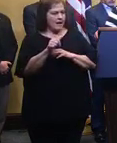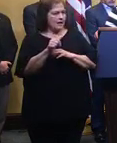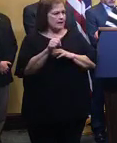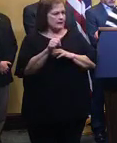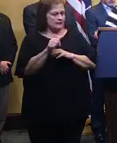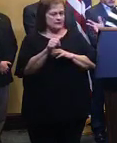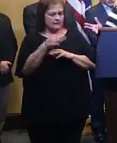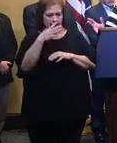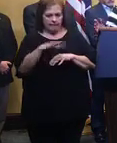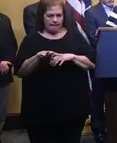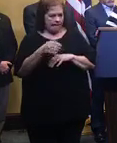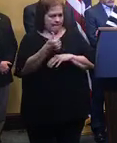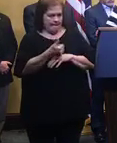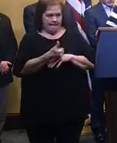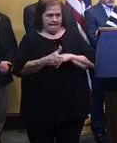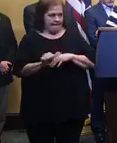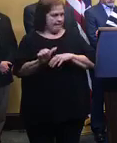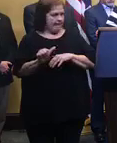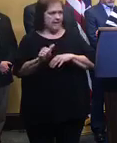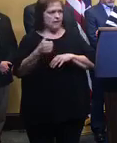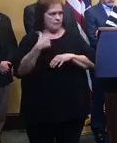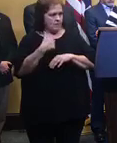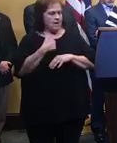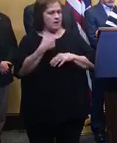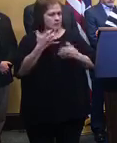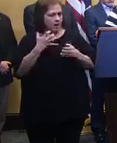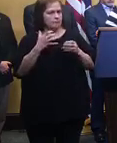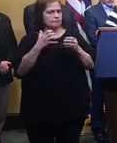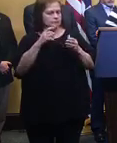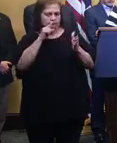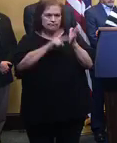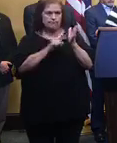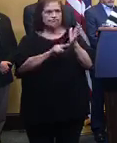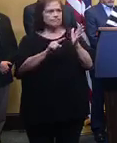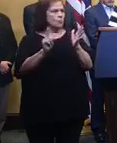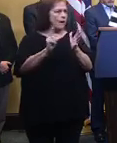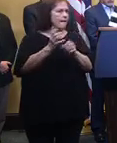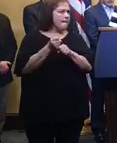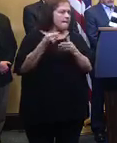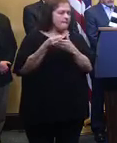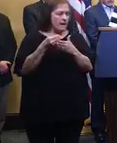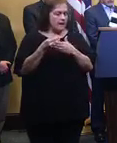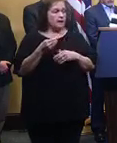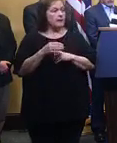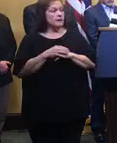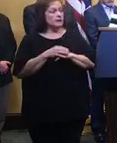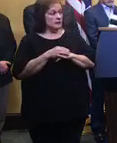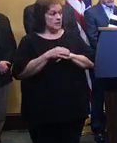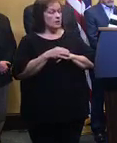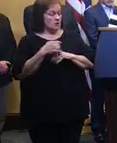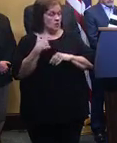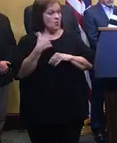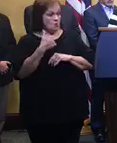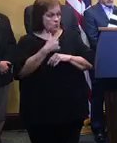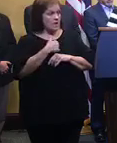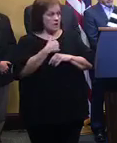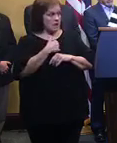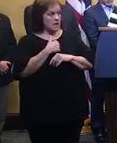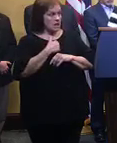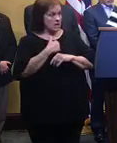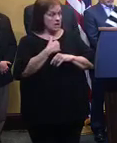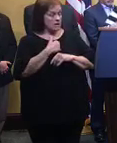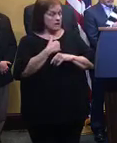opportunities to improve our existing conditions. What we do know is that we are inadequately funded, meaning